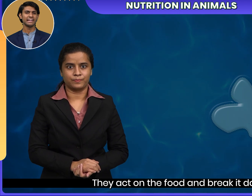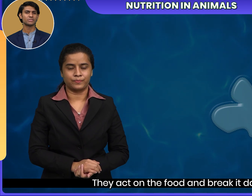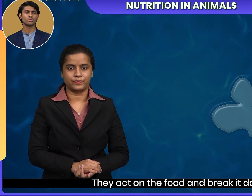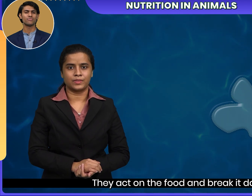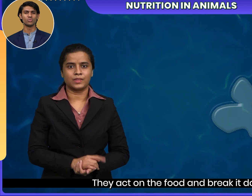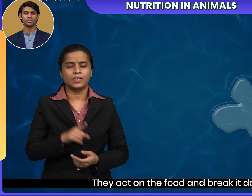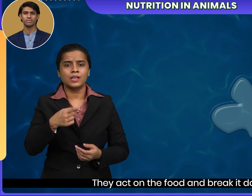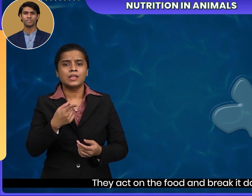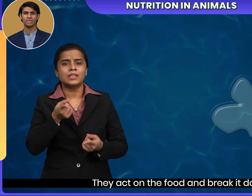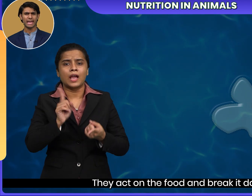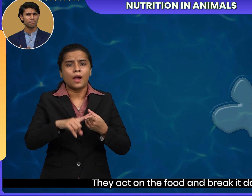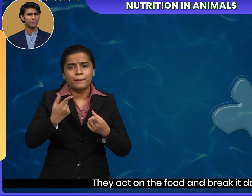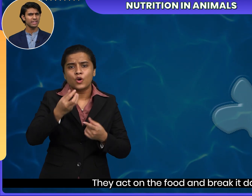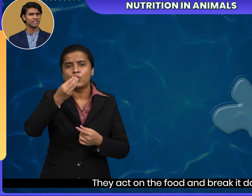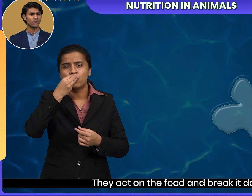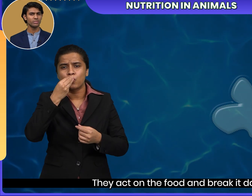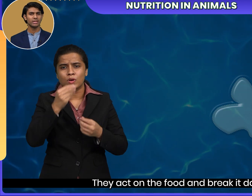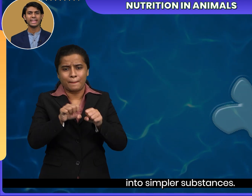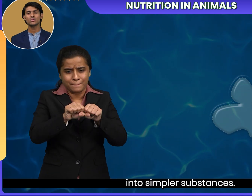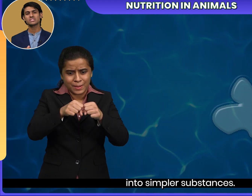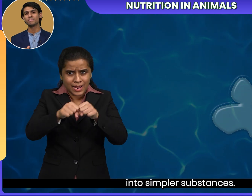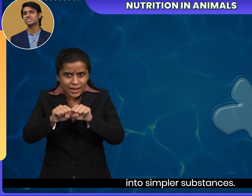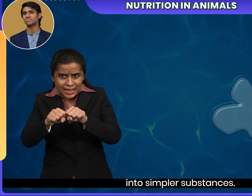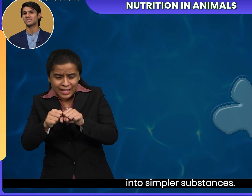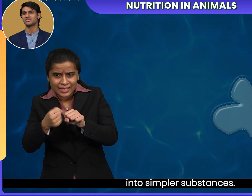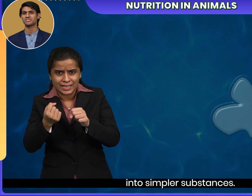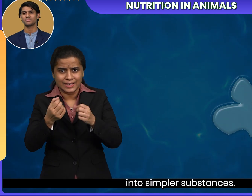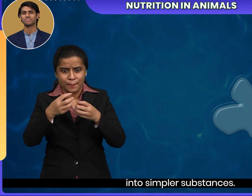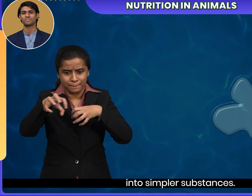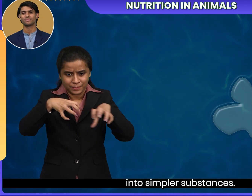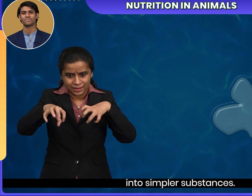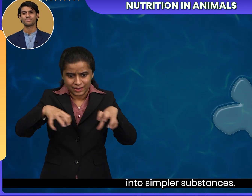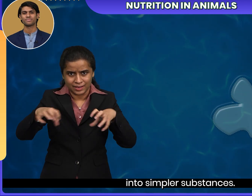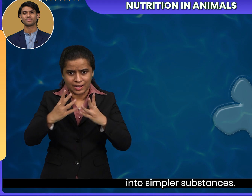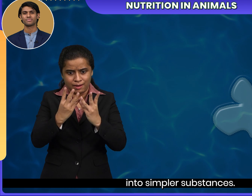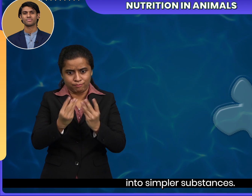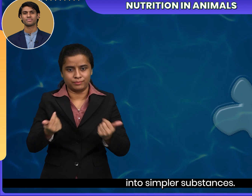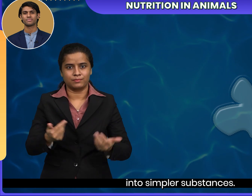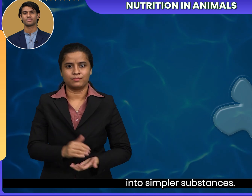They act on the food and break it down into simpler substances.